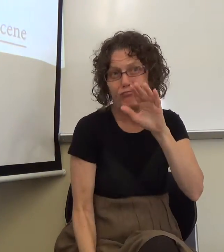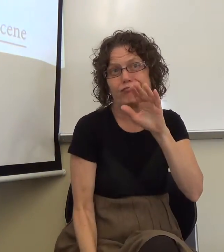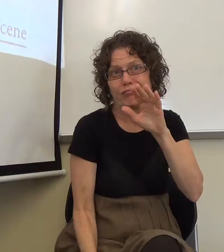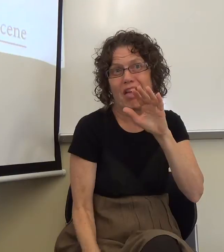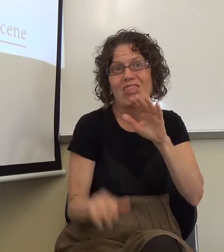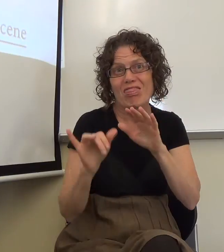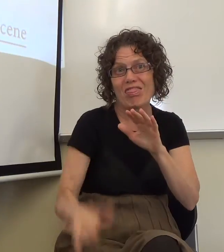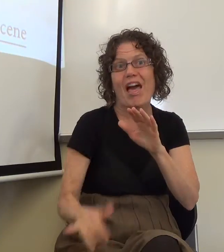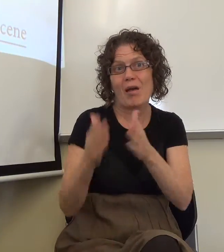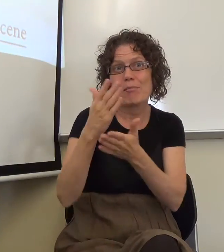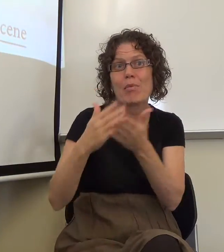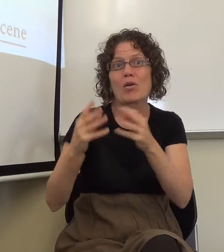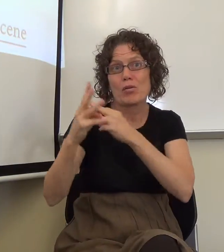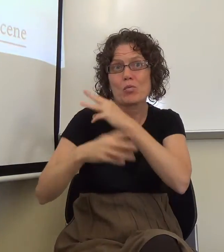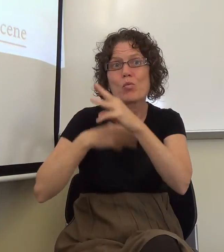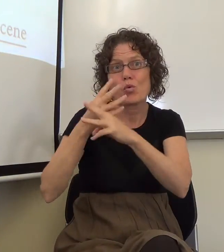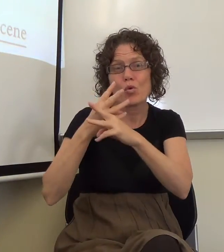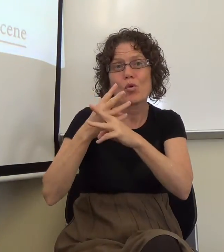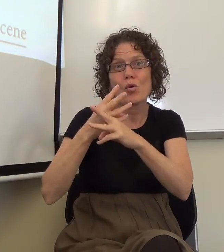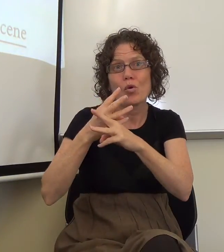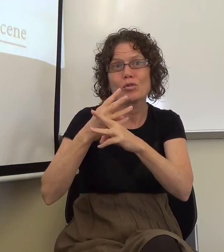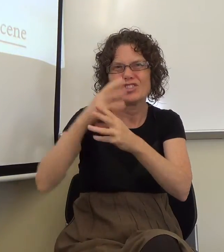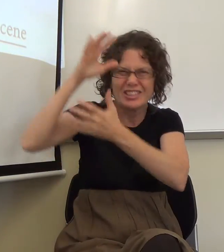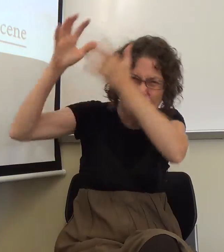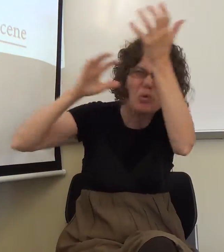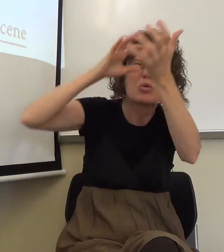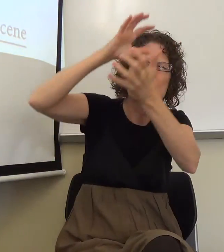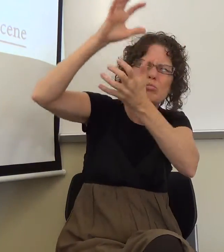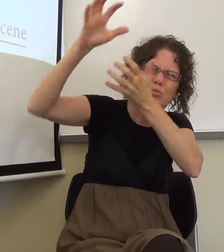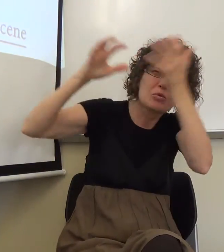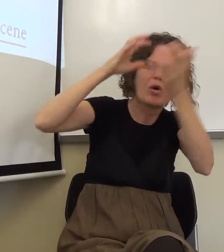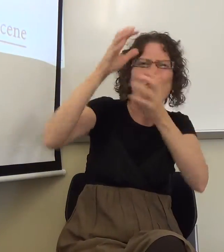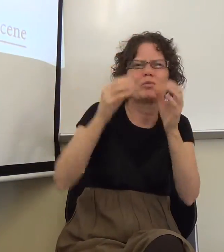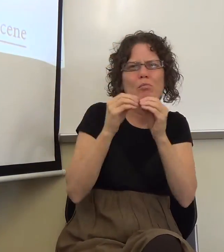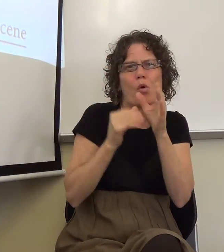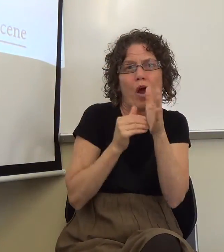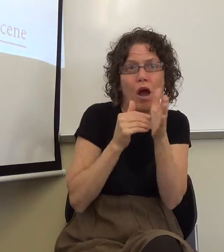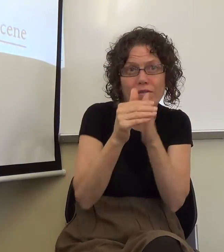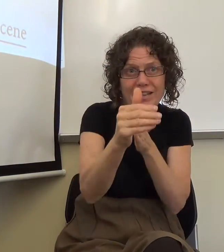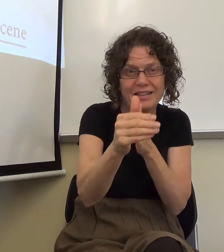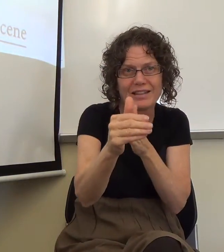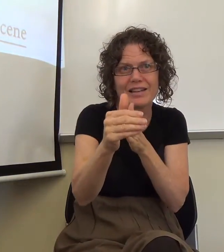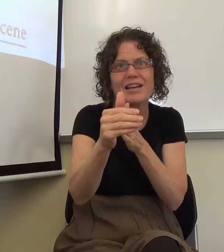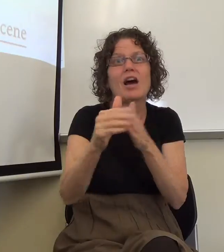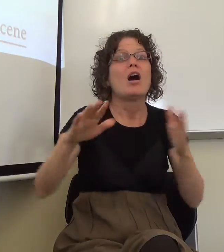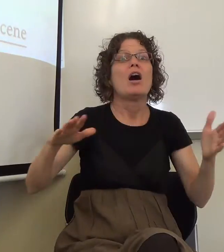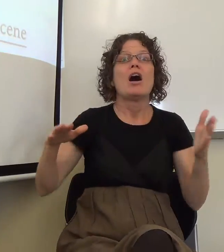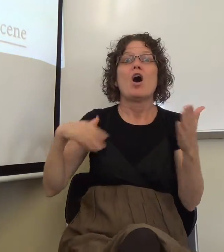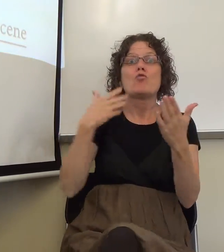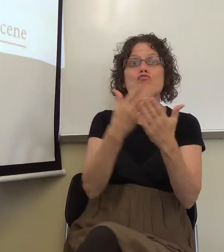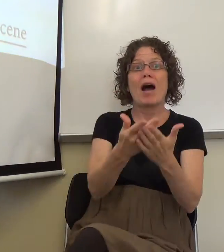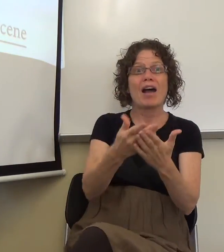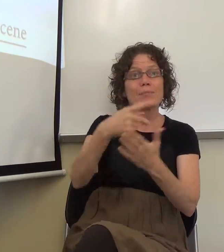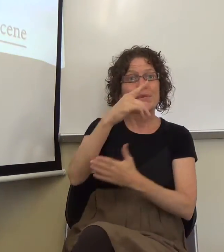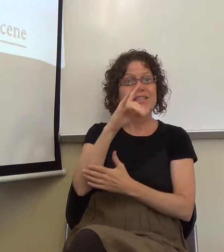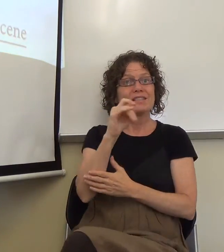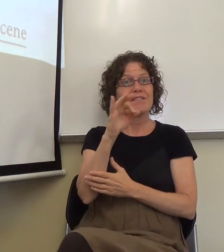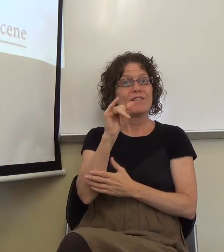is more storms. So when they got over here, this ocean was a